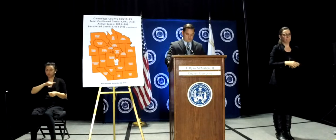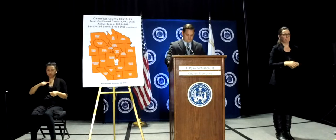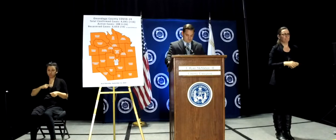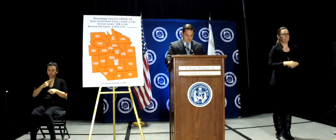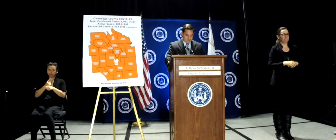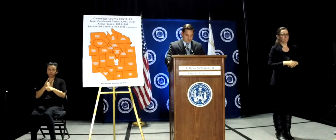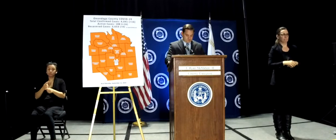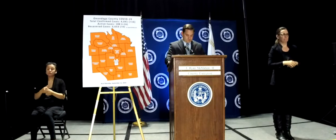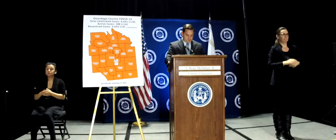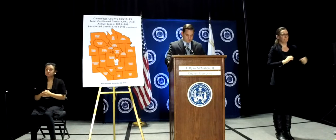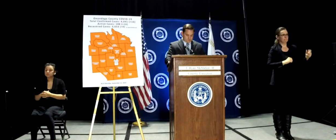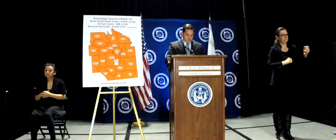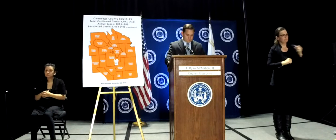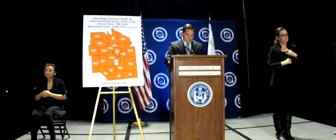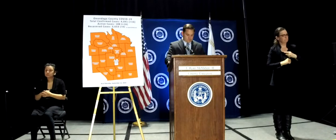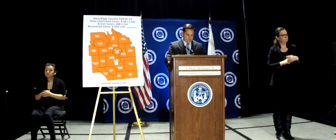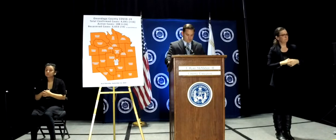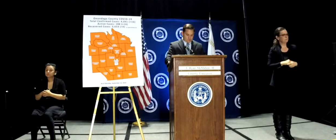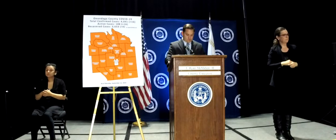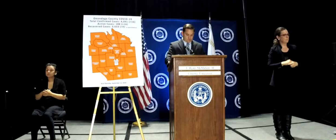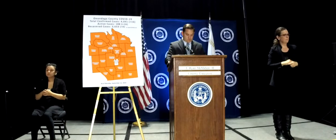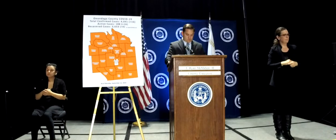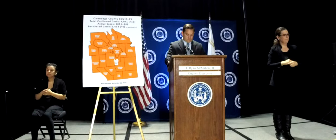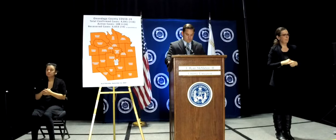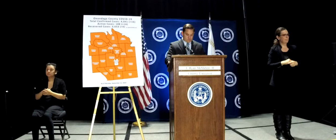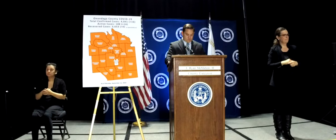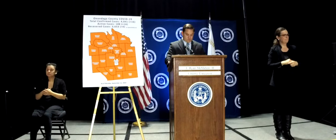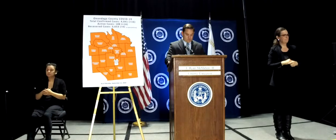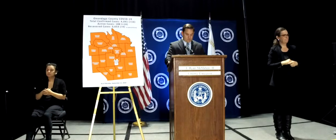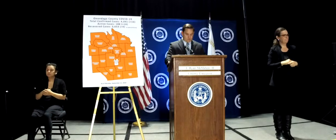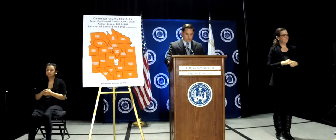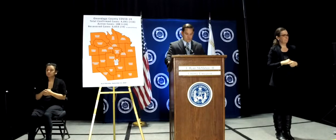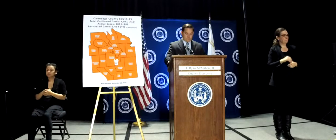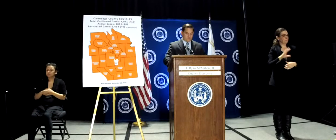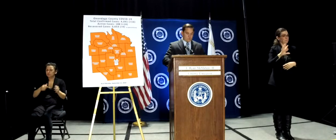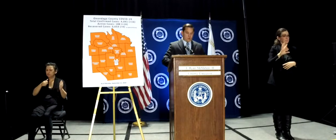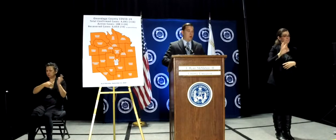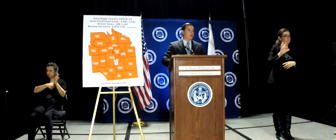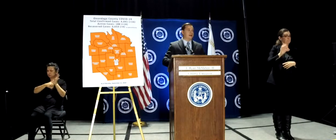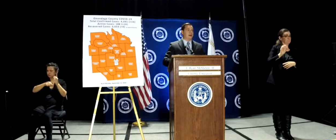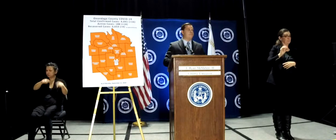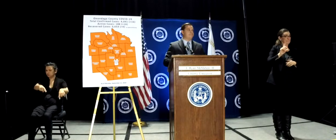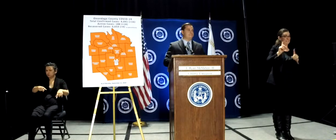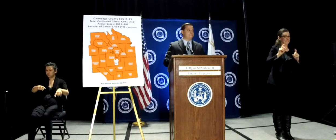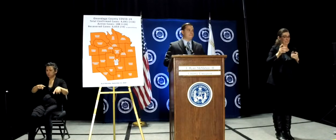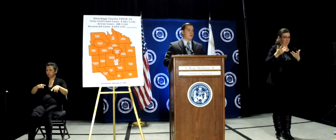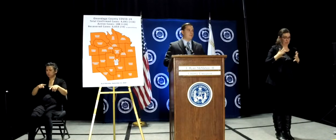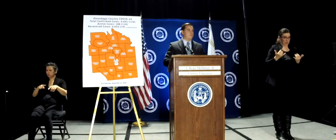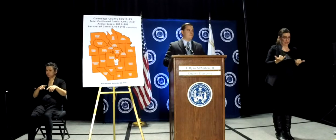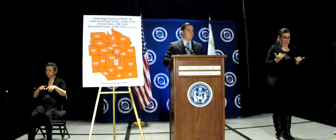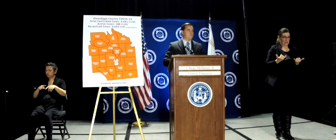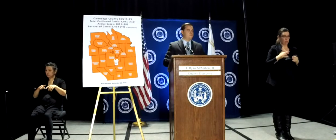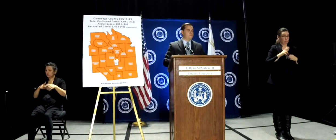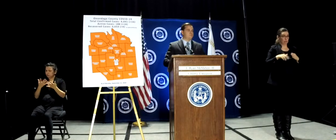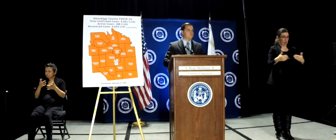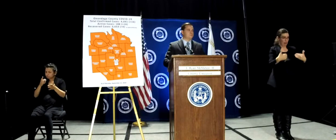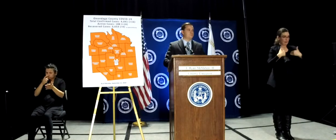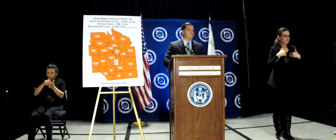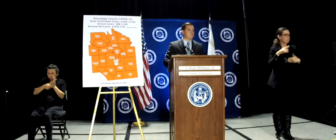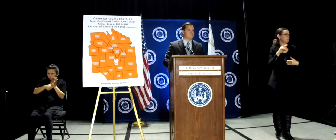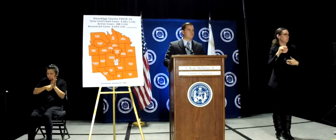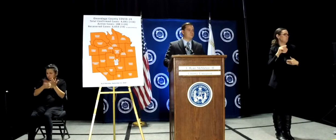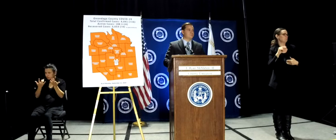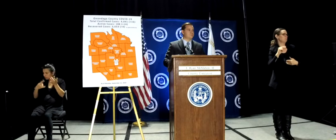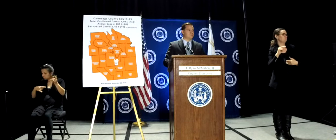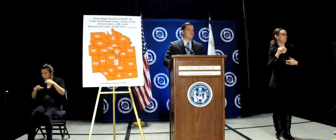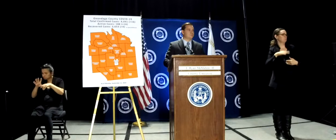And the 50 tested today, you don't have any results on those yet, I assume? Not yet. When